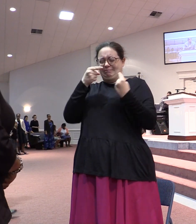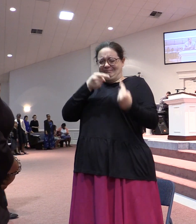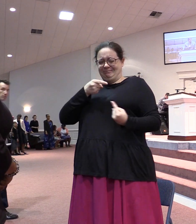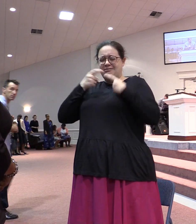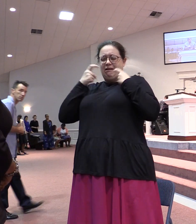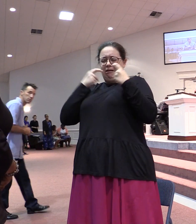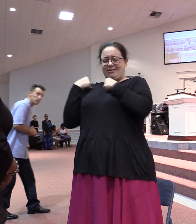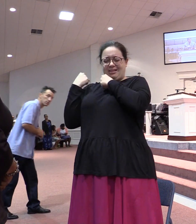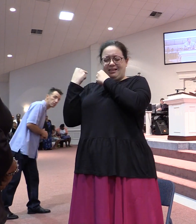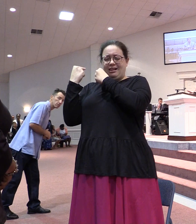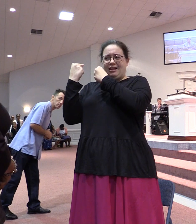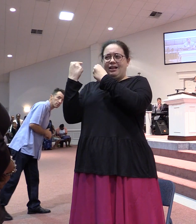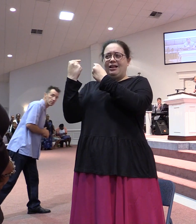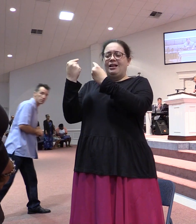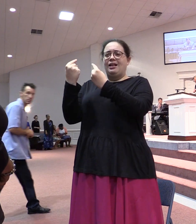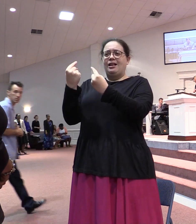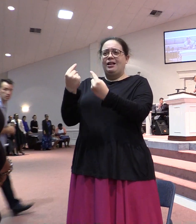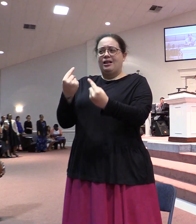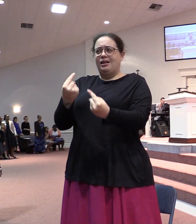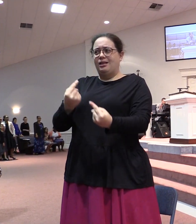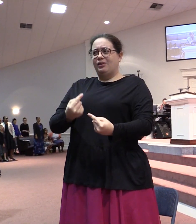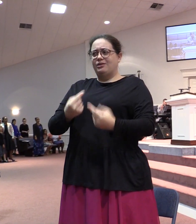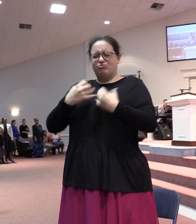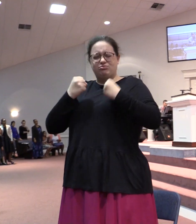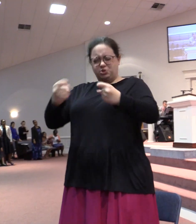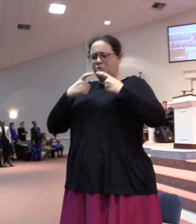sin and strongholds.